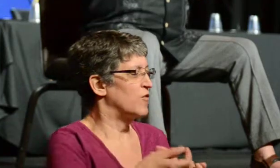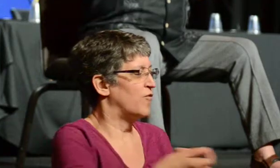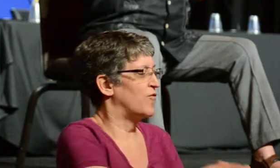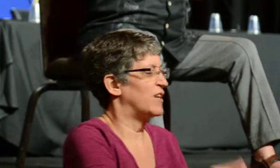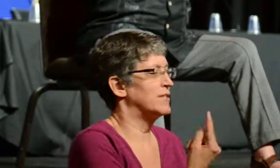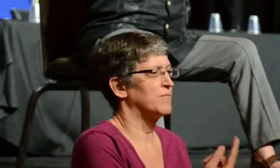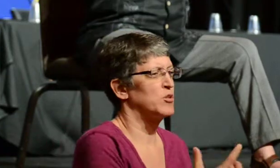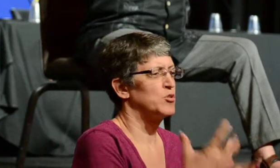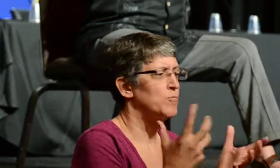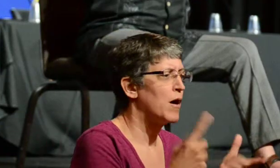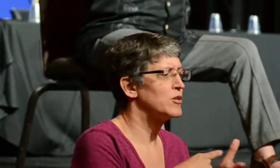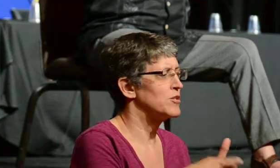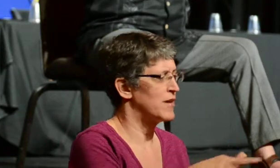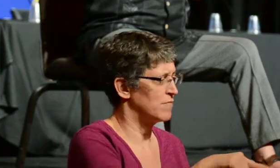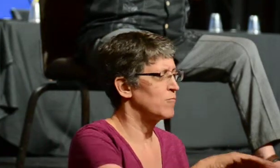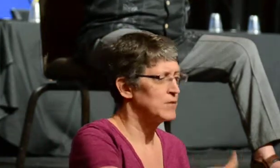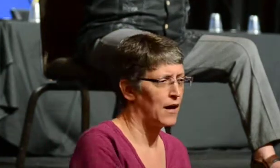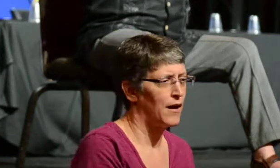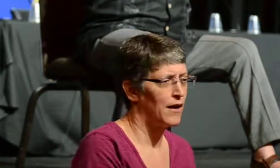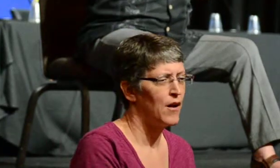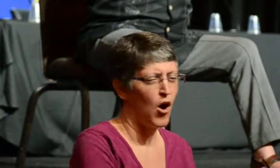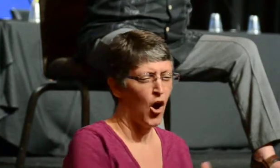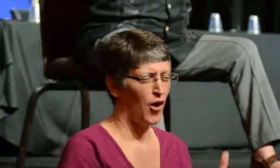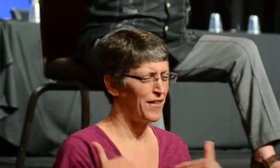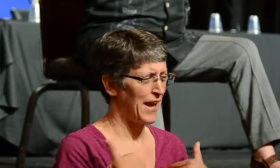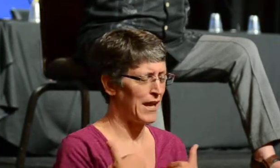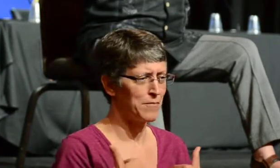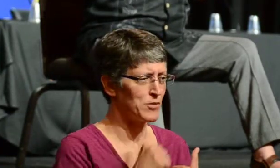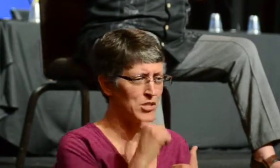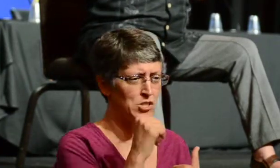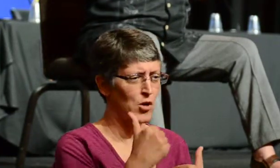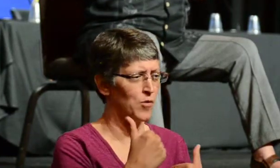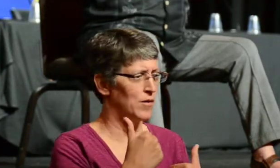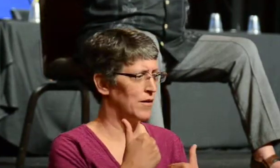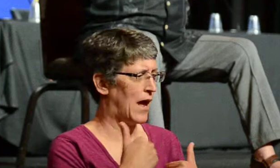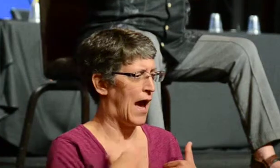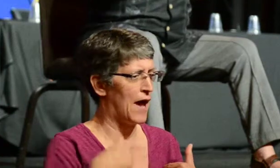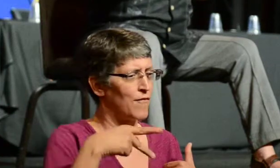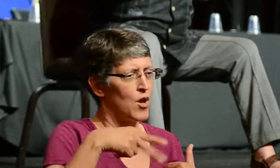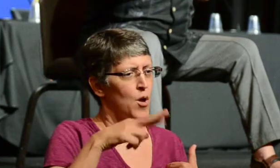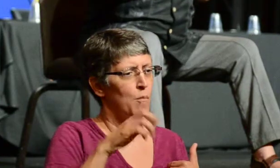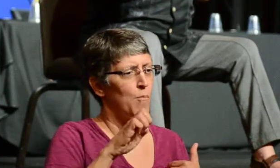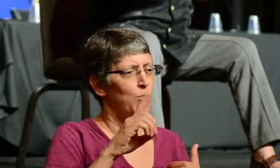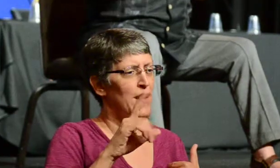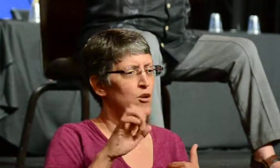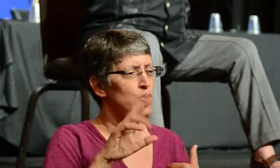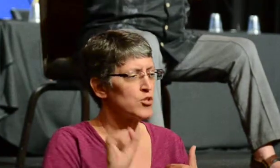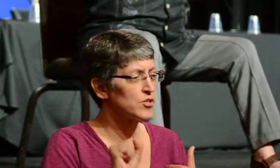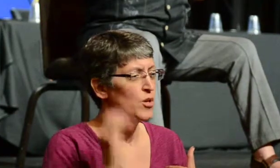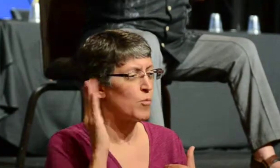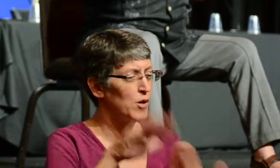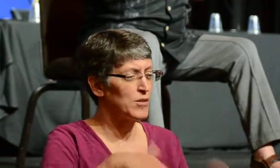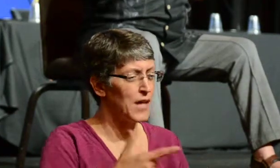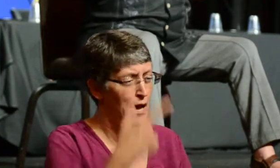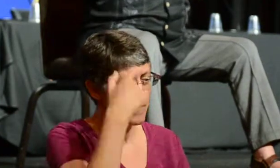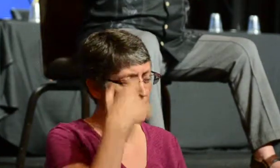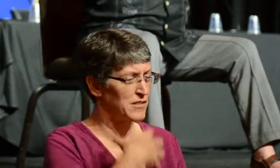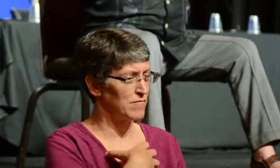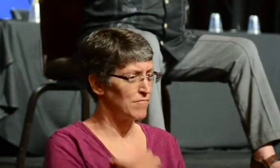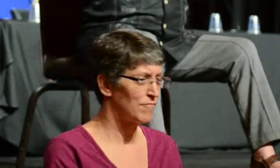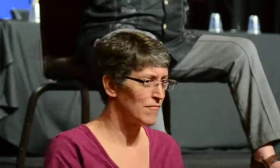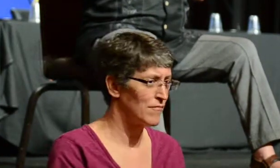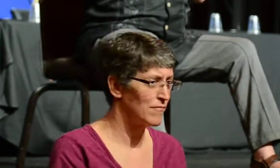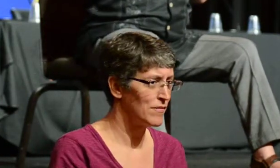you overgraze. All these animals who lack the predators are dying of starvation, so they maintain